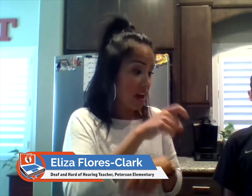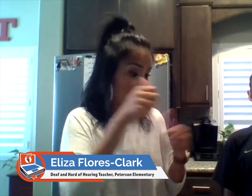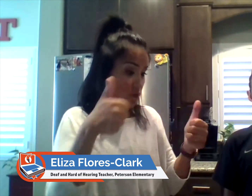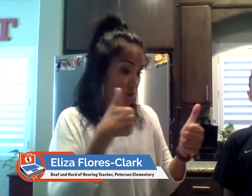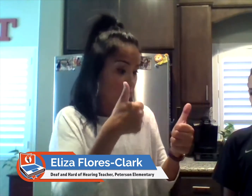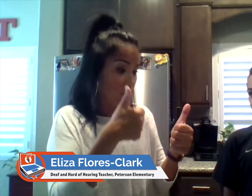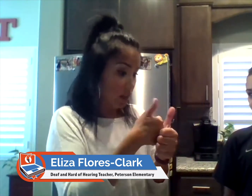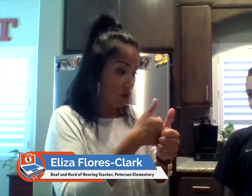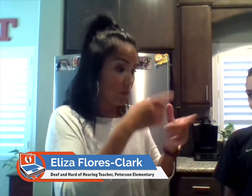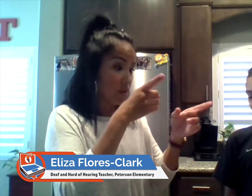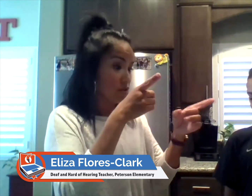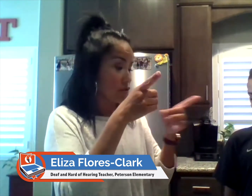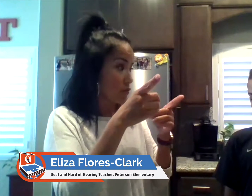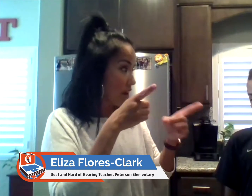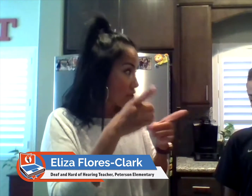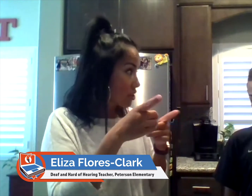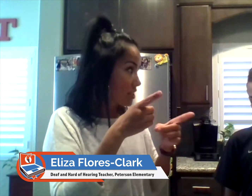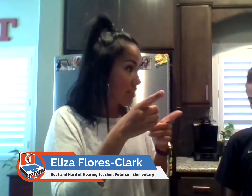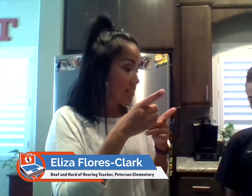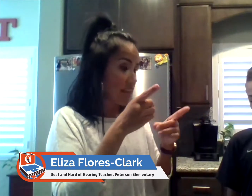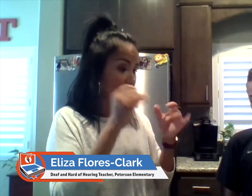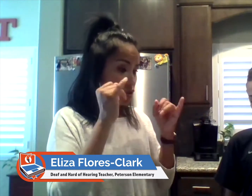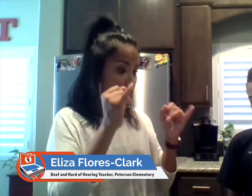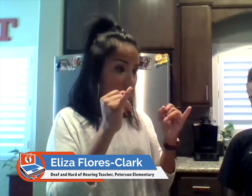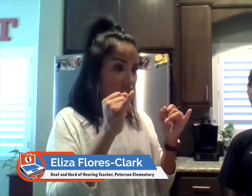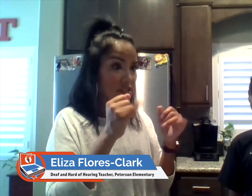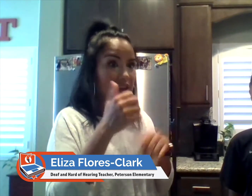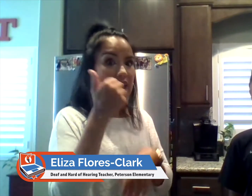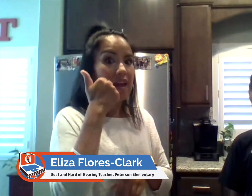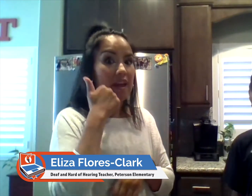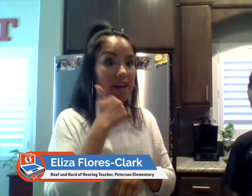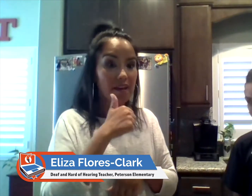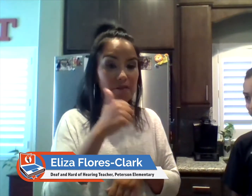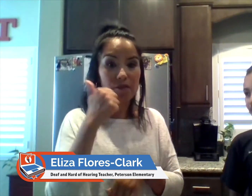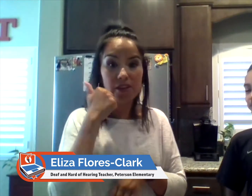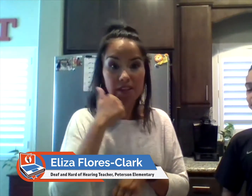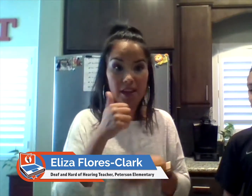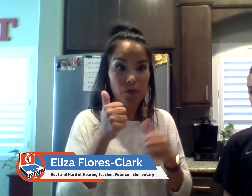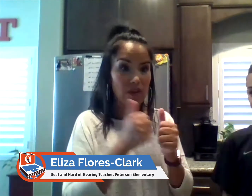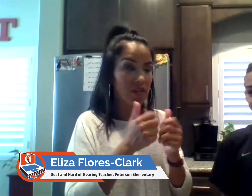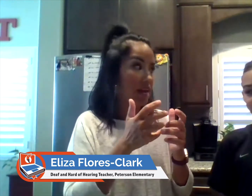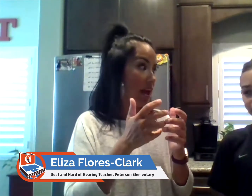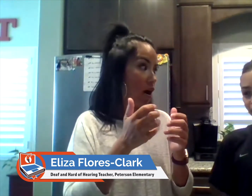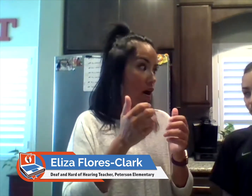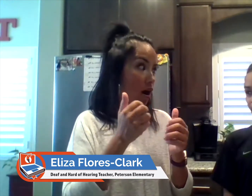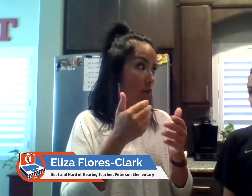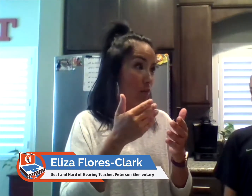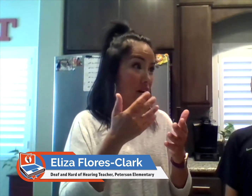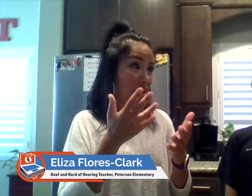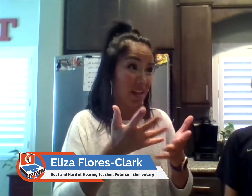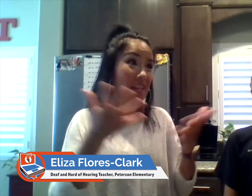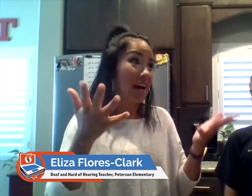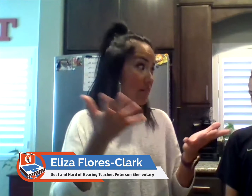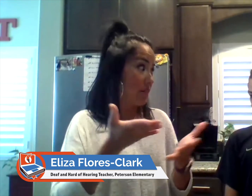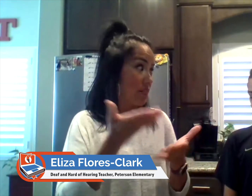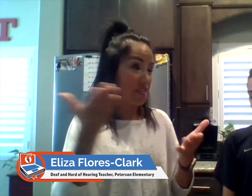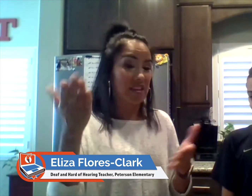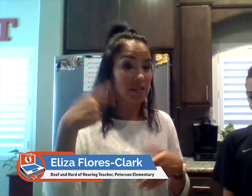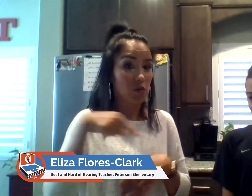to follow directions and instructions every day with a lot of things we